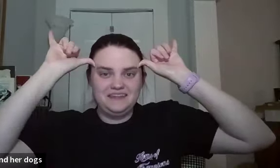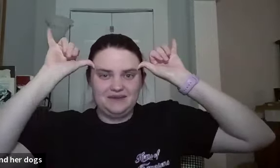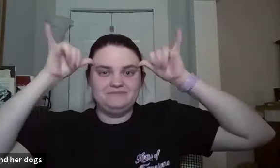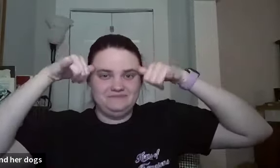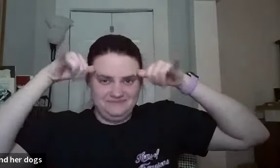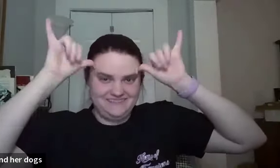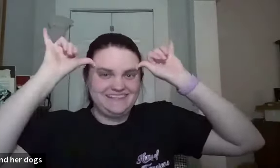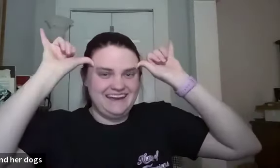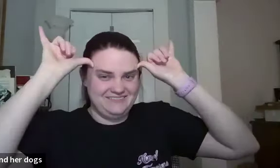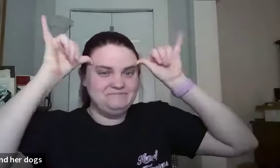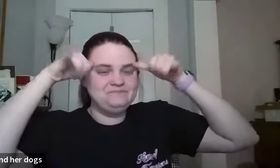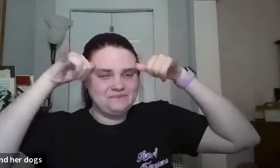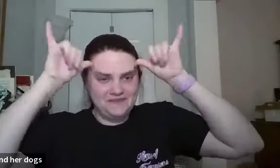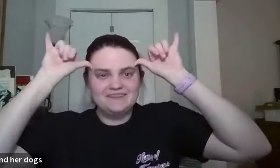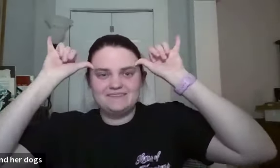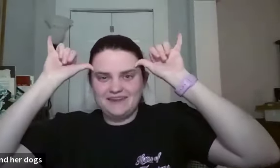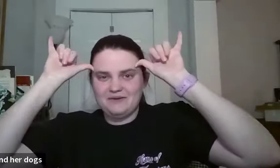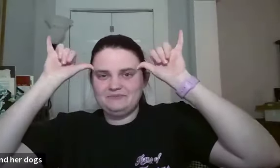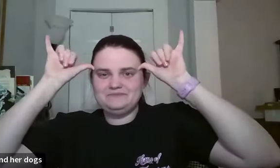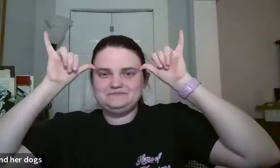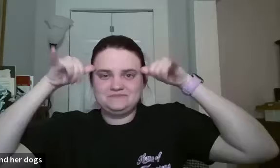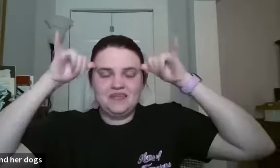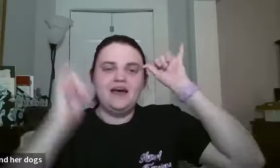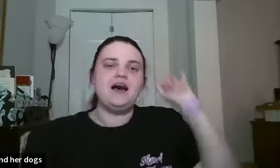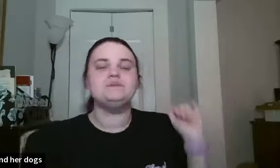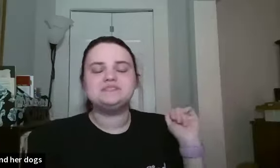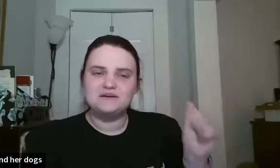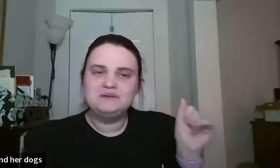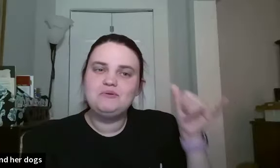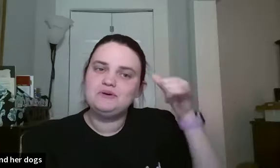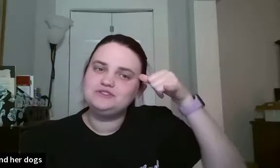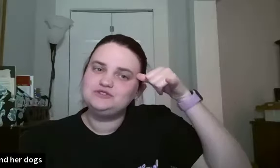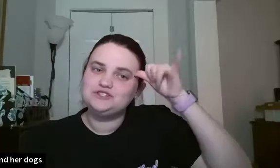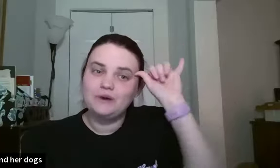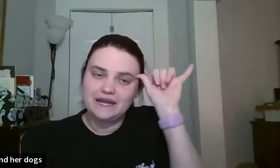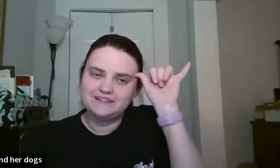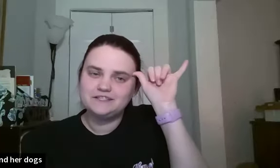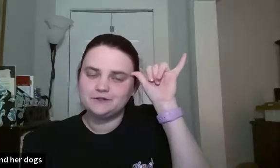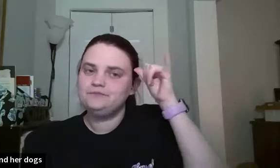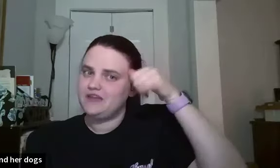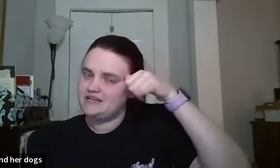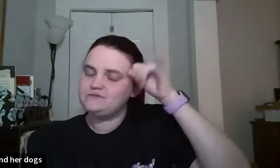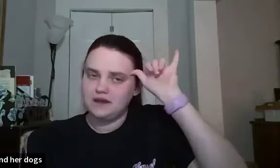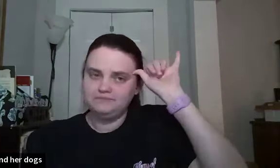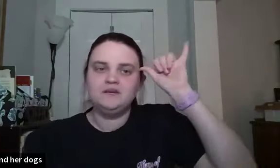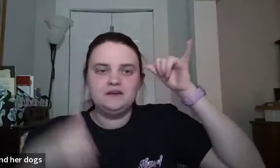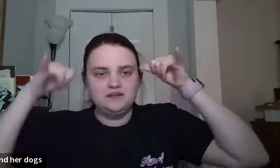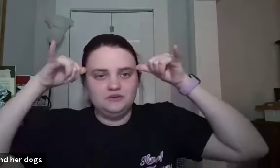cow, cow, cow. Some people will do just one hand too. That is fine. You can either